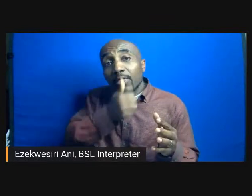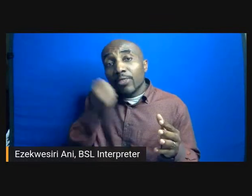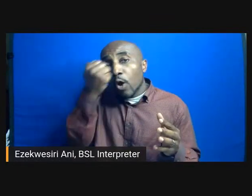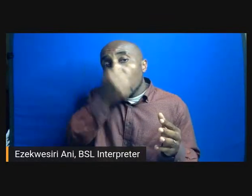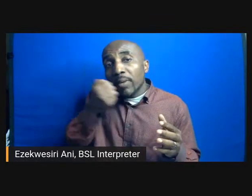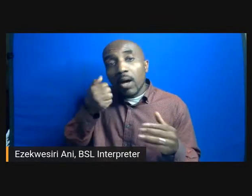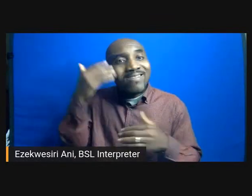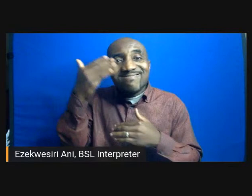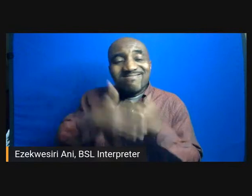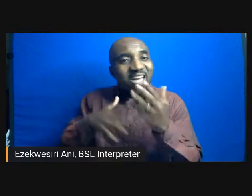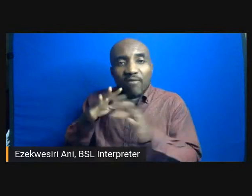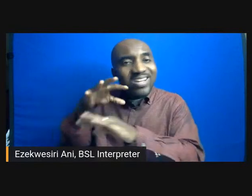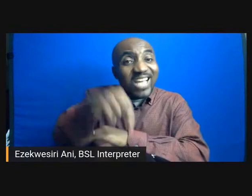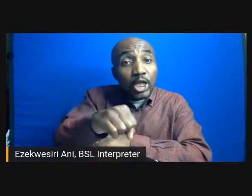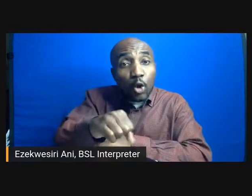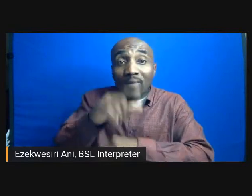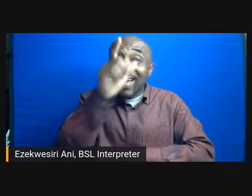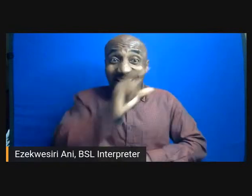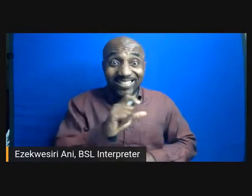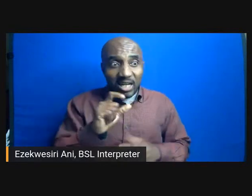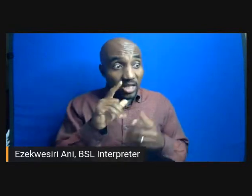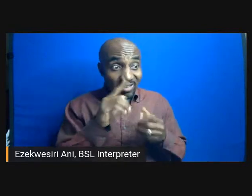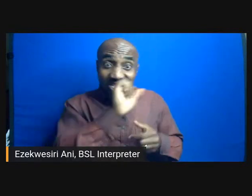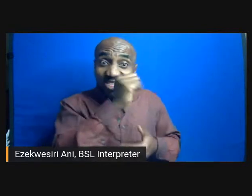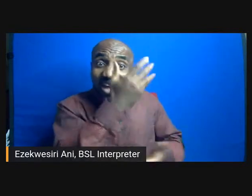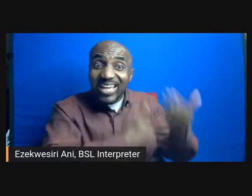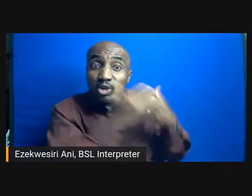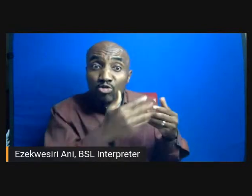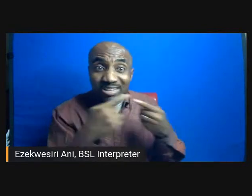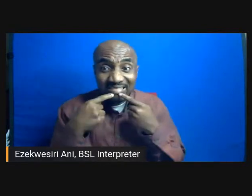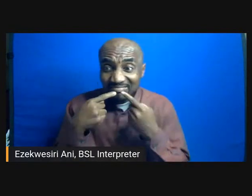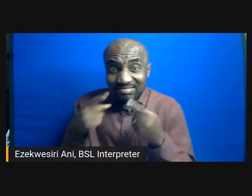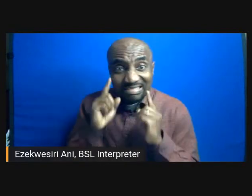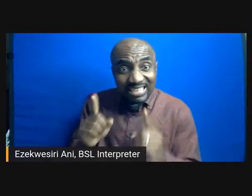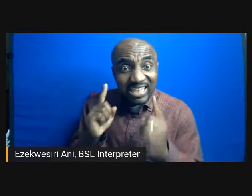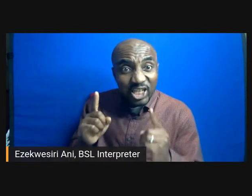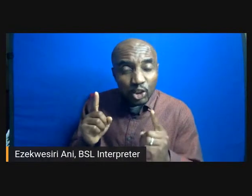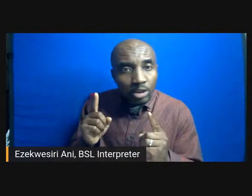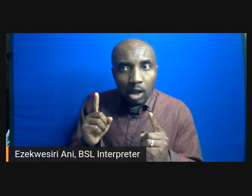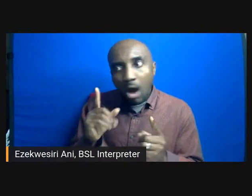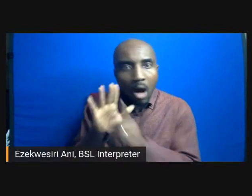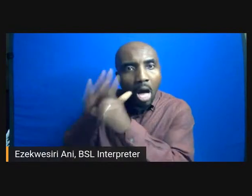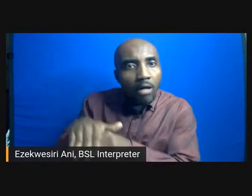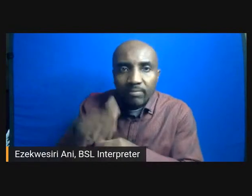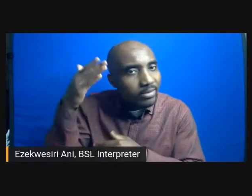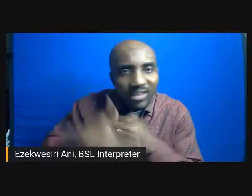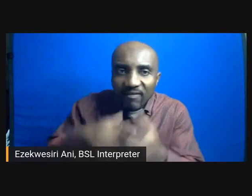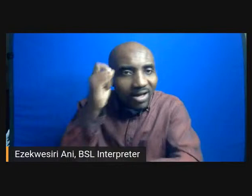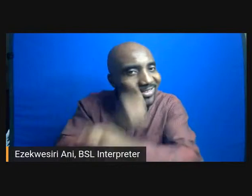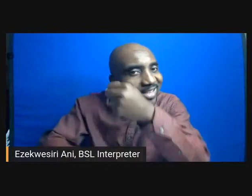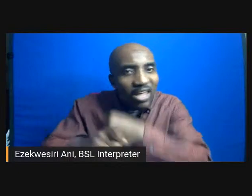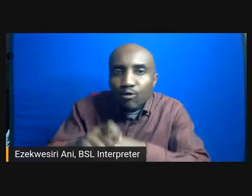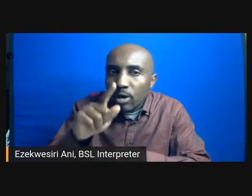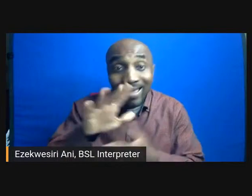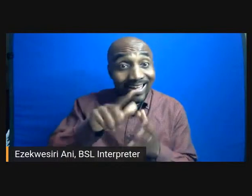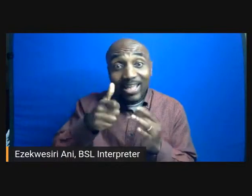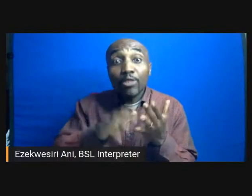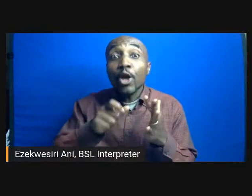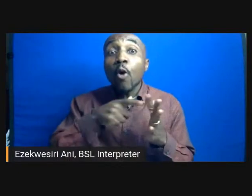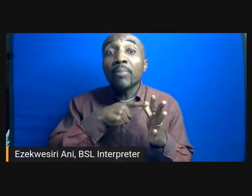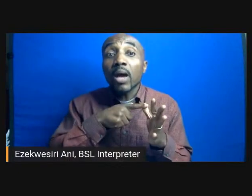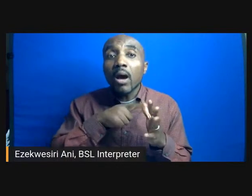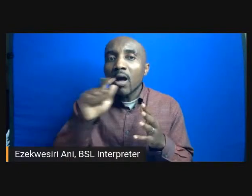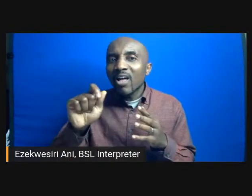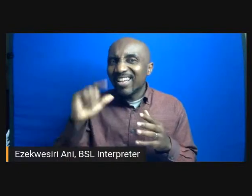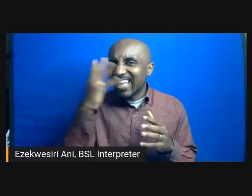the Italians having a narrative that teaches otherwise. As a cradle of civilization, their spirit